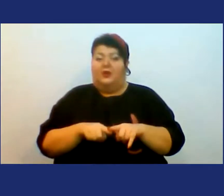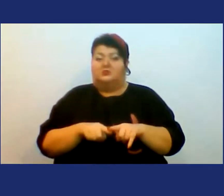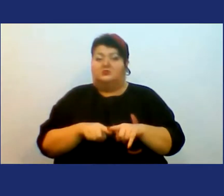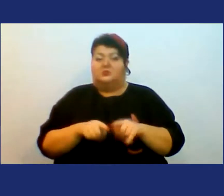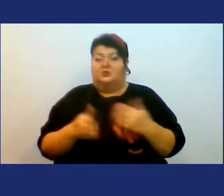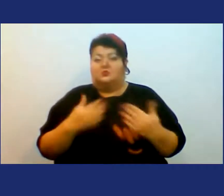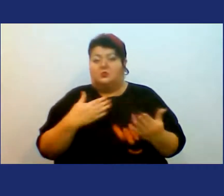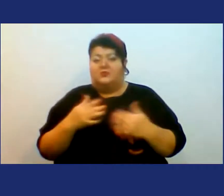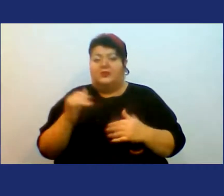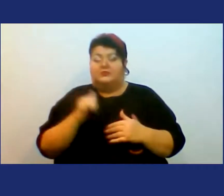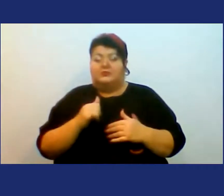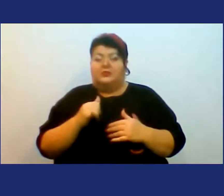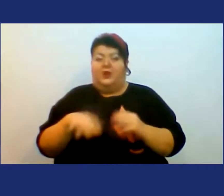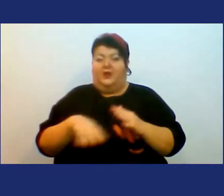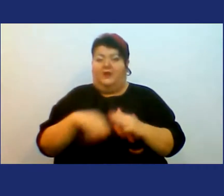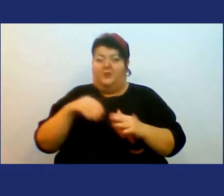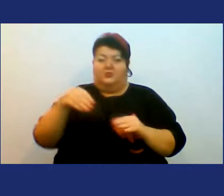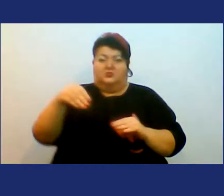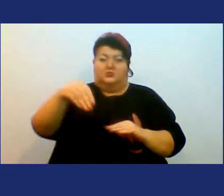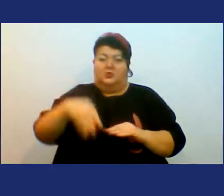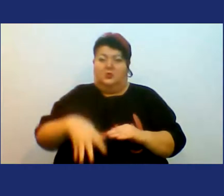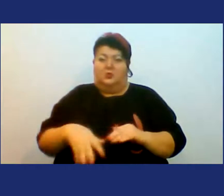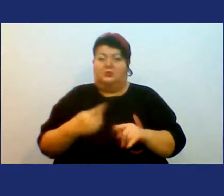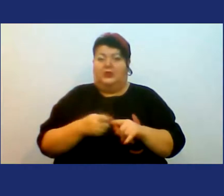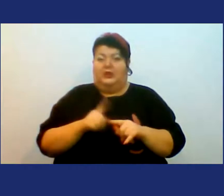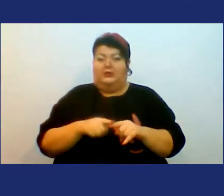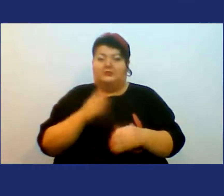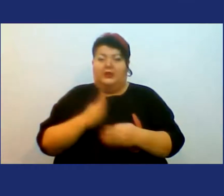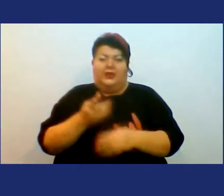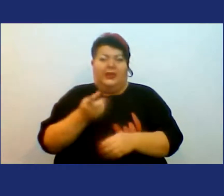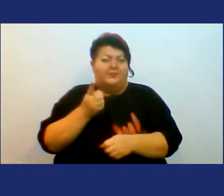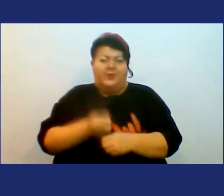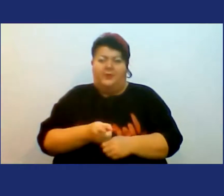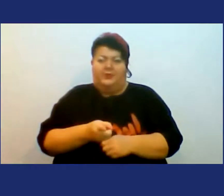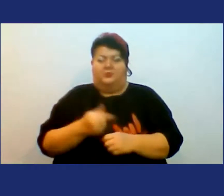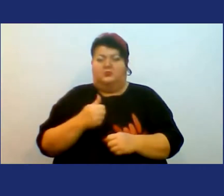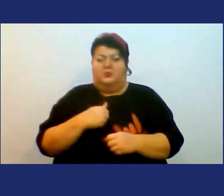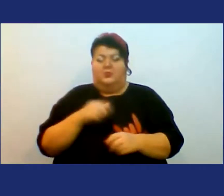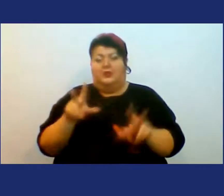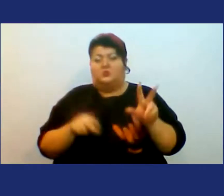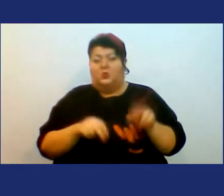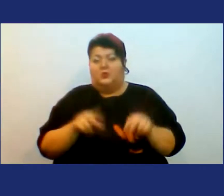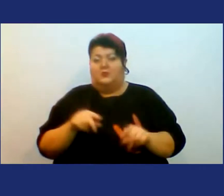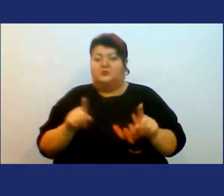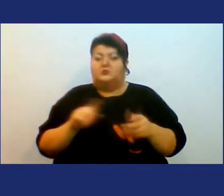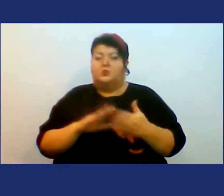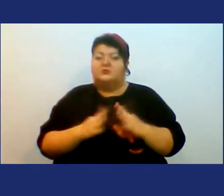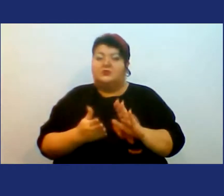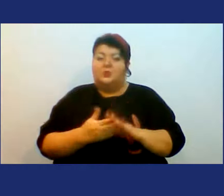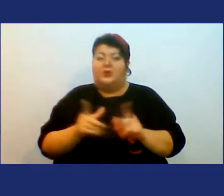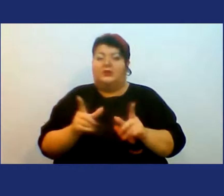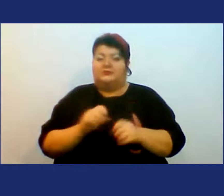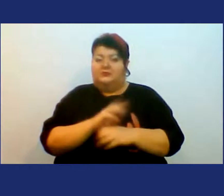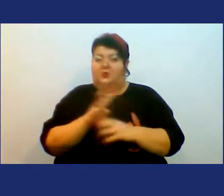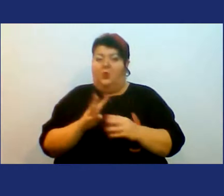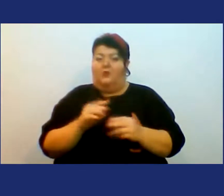voting booths for people with disabilities were used for voting